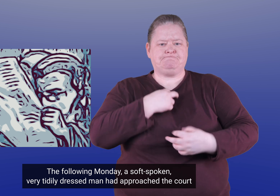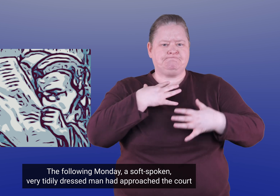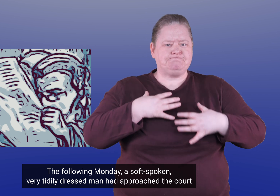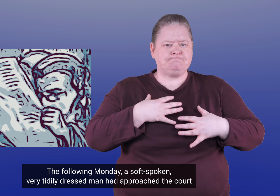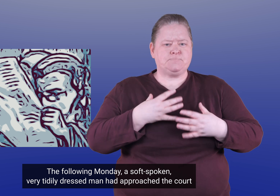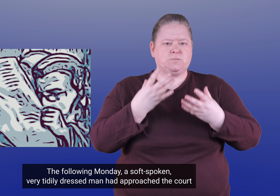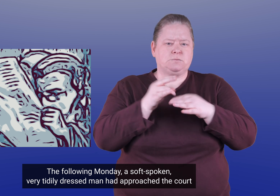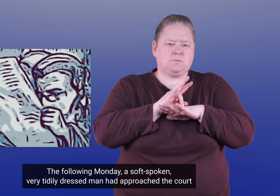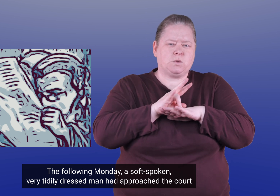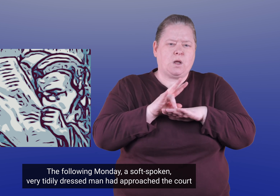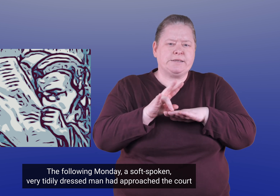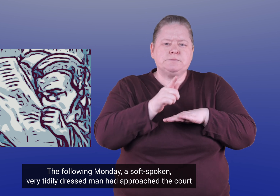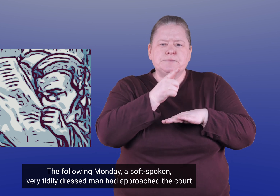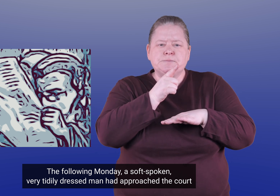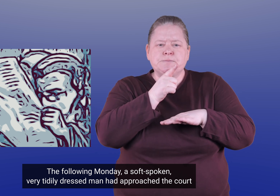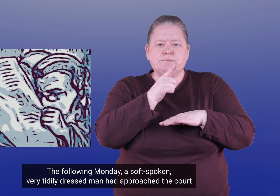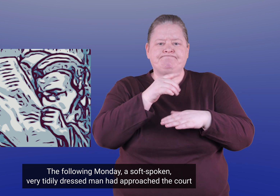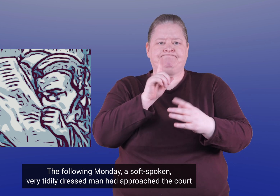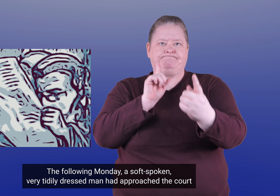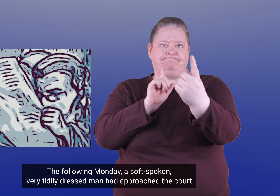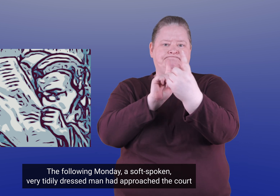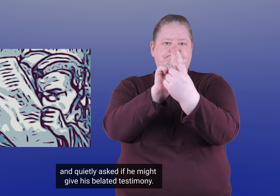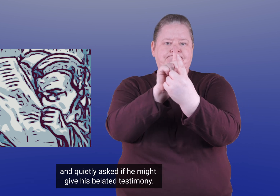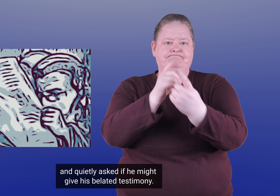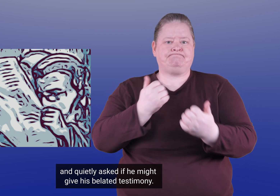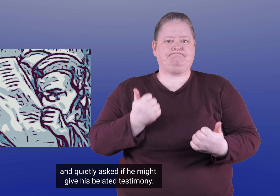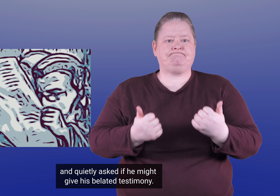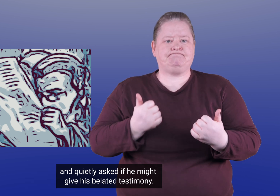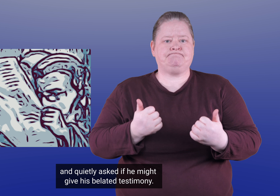had approached the court and quietly asked if he might give his testimony.